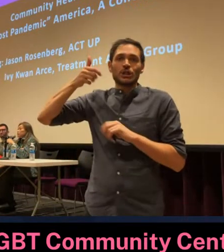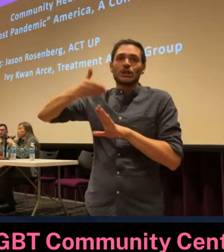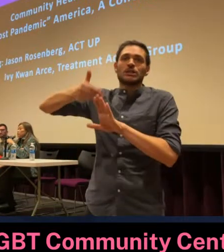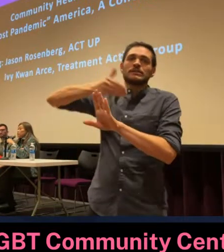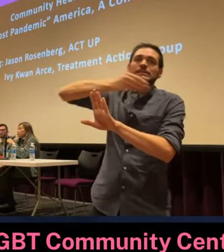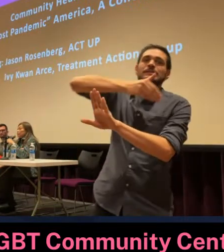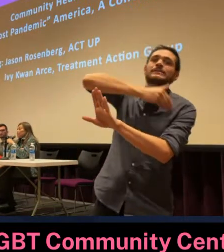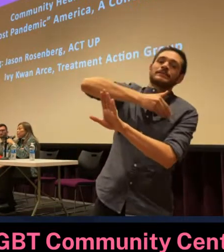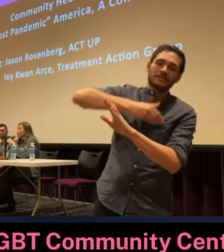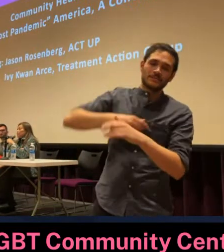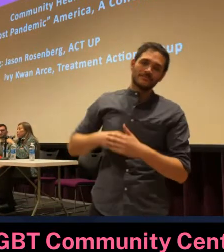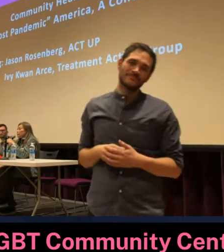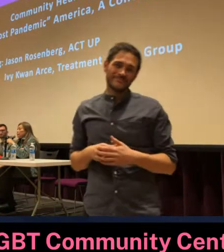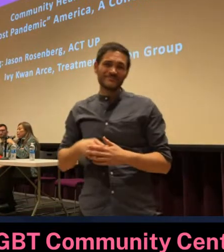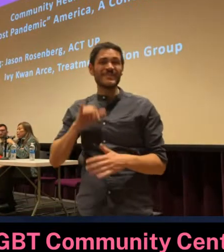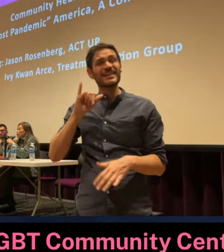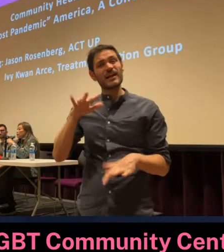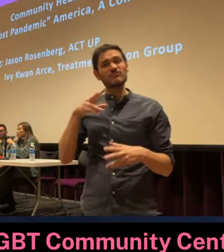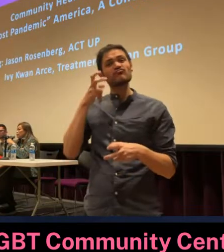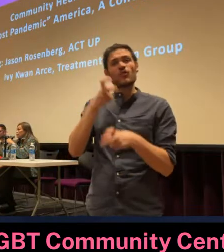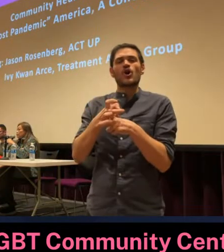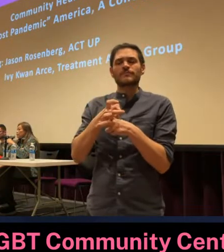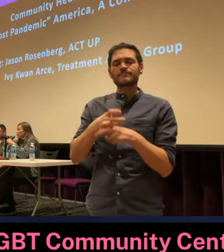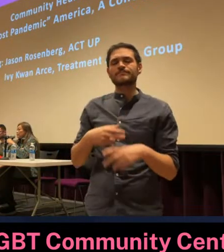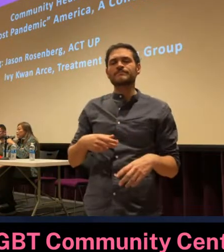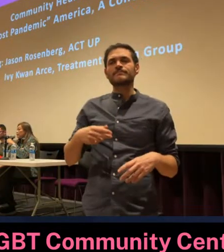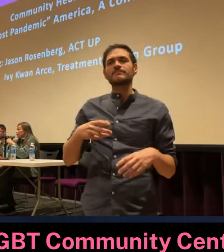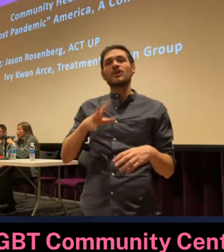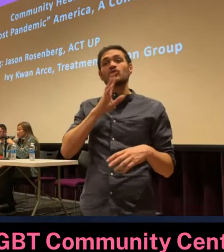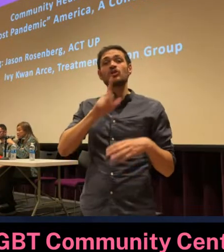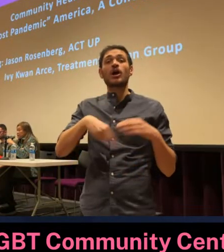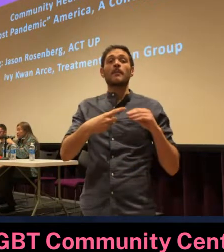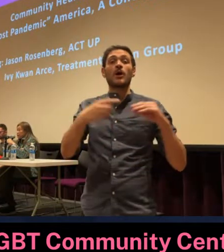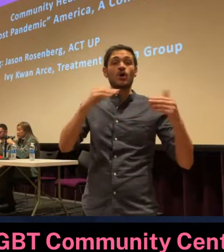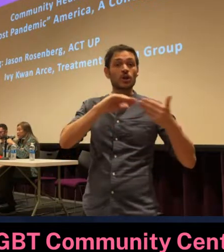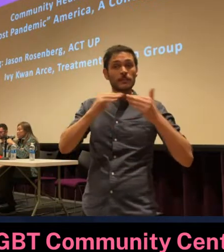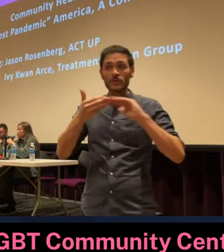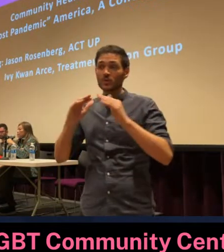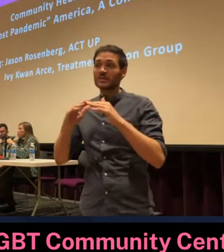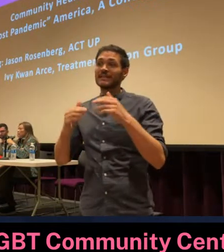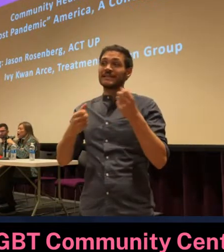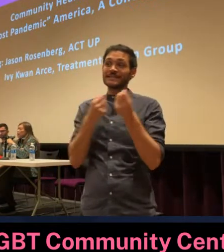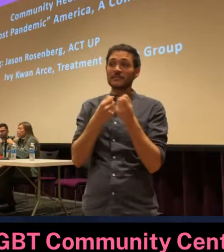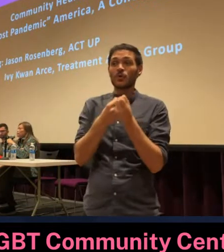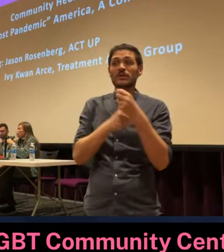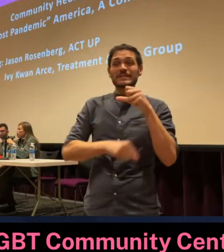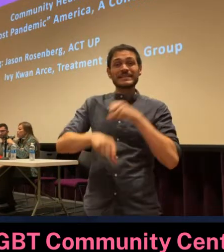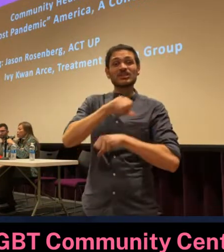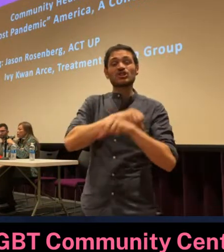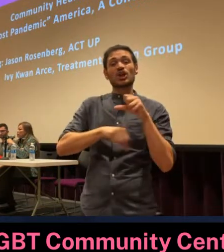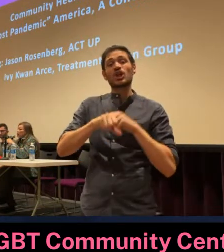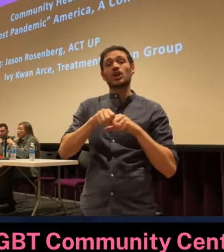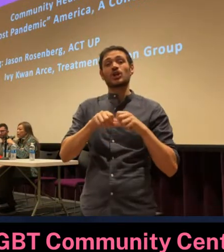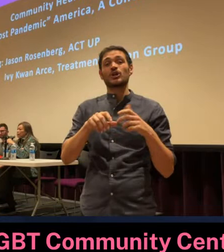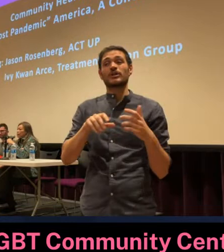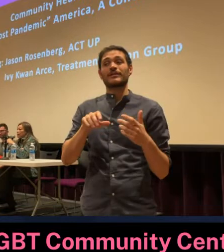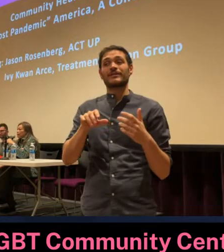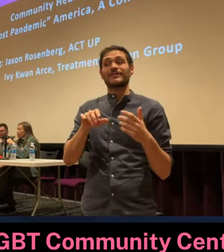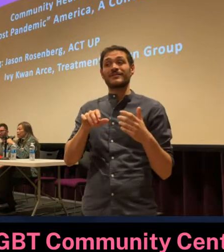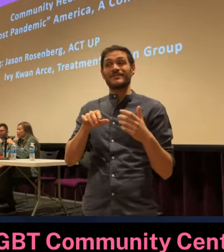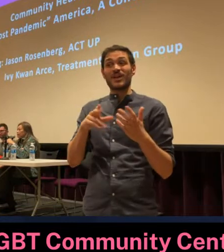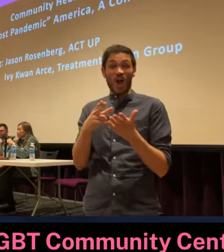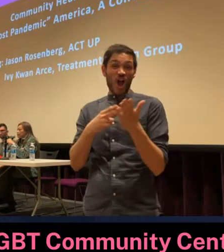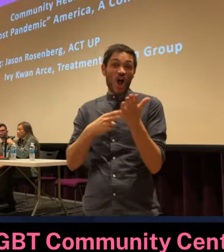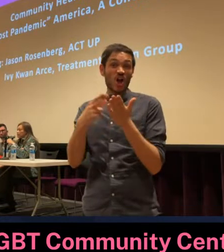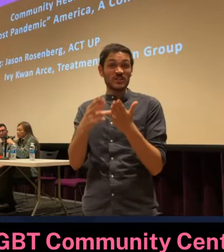that was hard. I think when we talk about community coming up for ourselves is perhaps more important than government